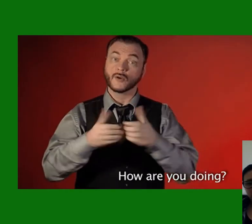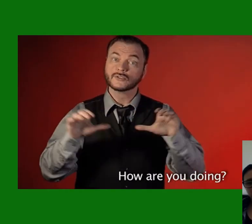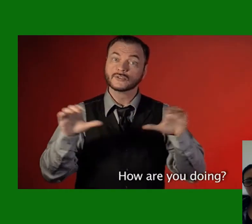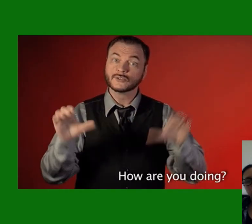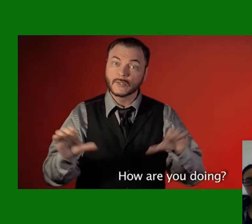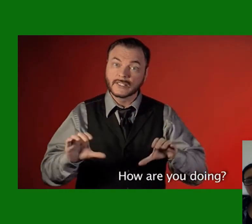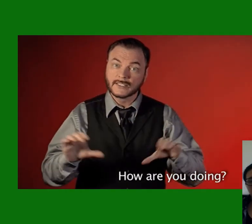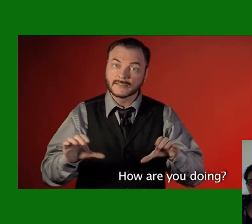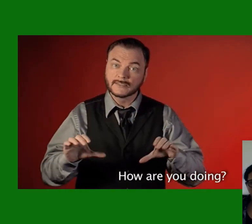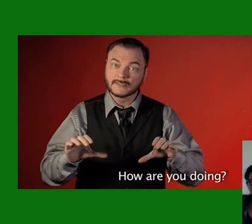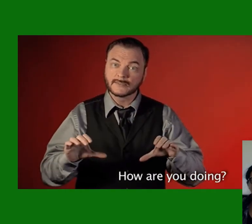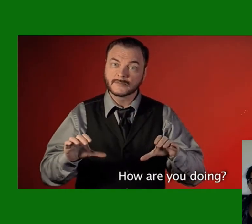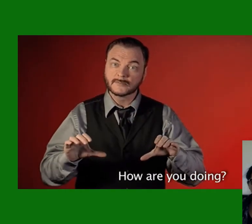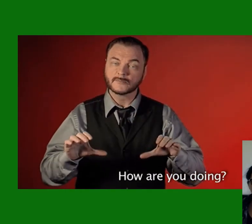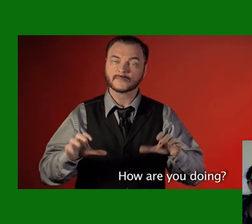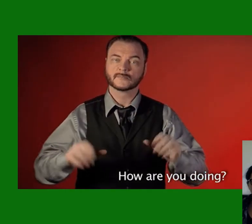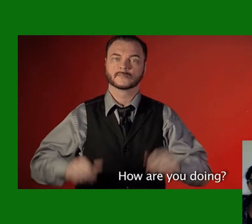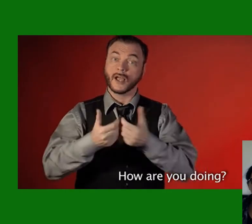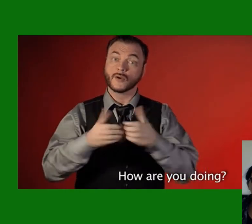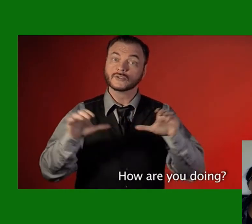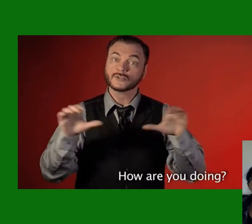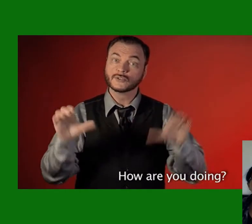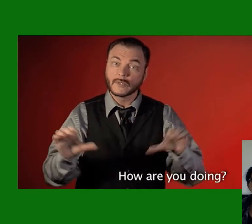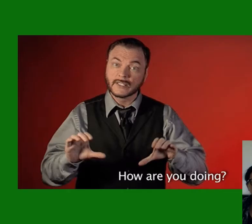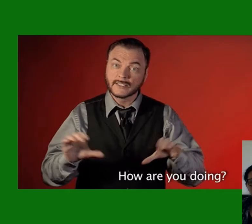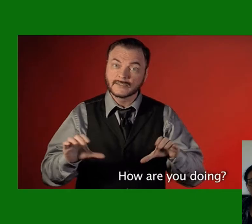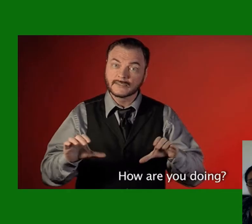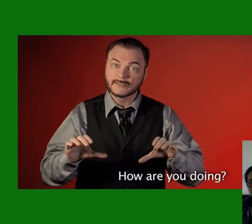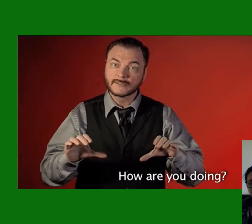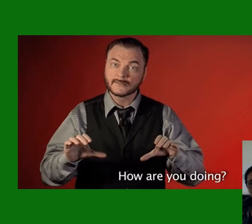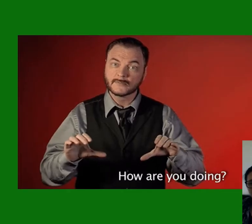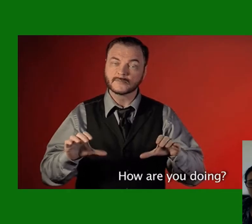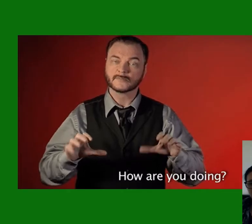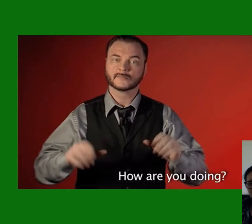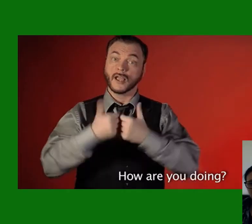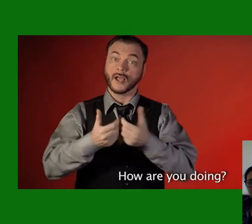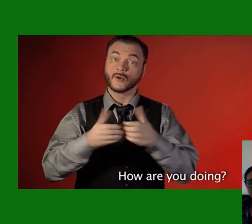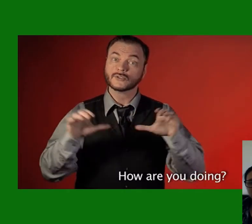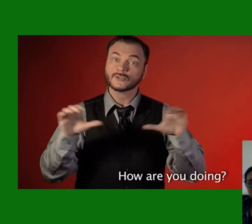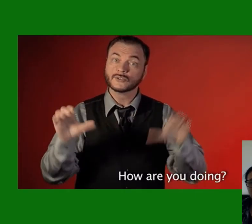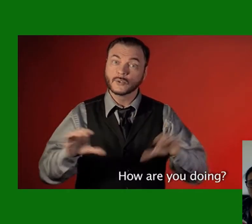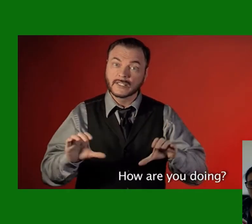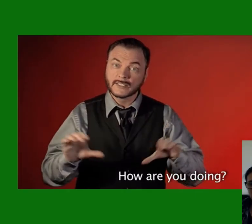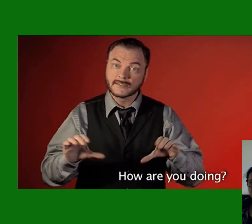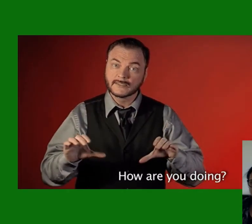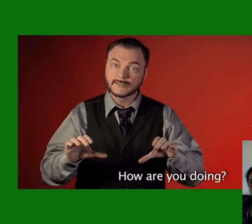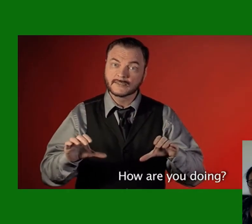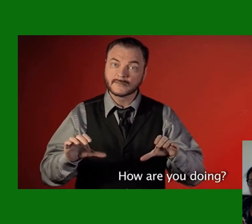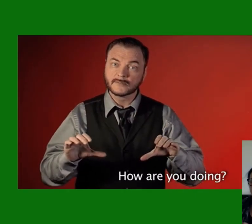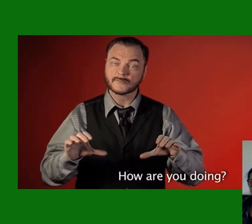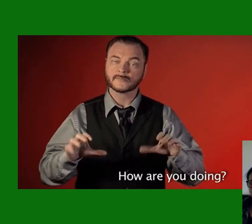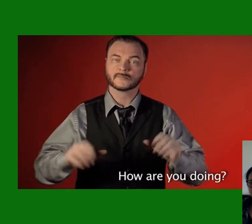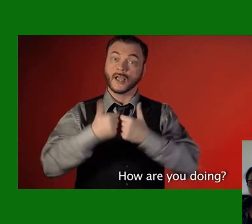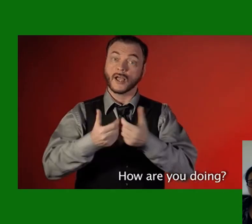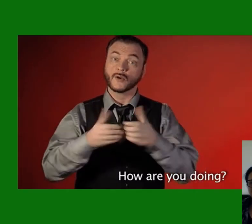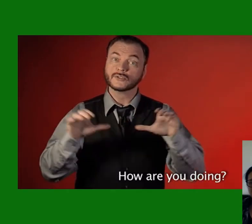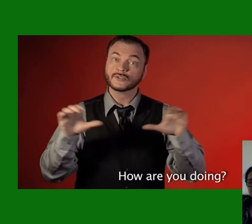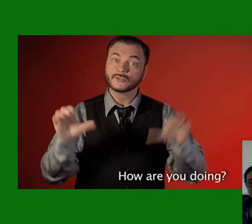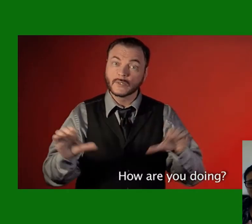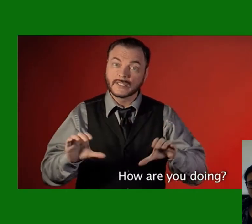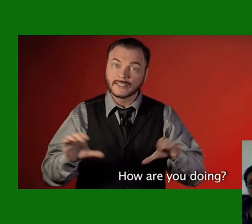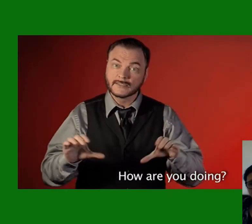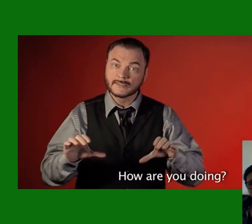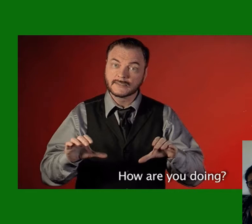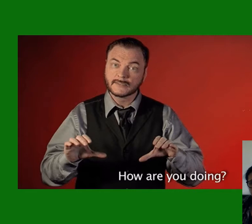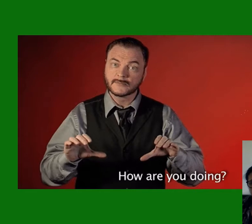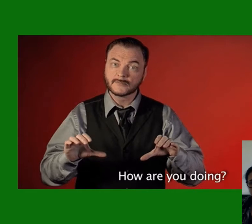get transferred to long-term memory. Okay, it depends on what kind of information is being memorized, but generally, rehearsal results in